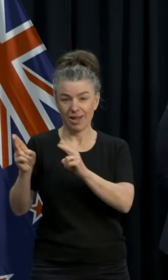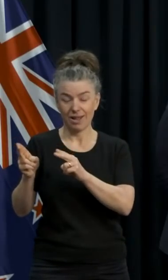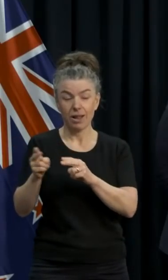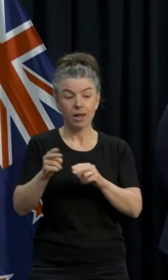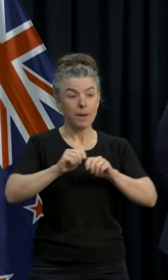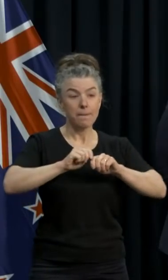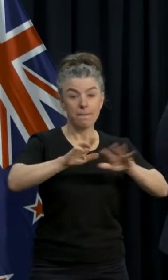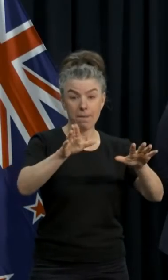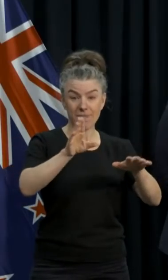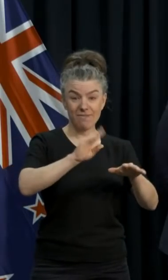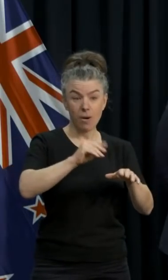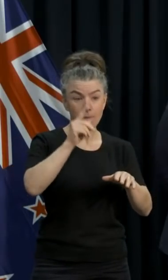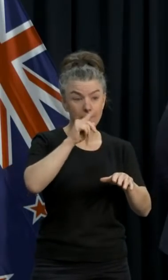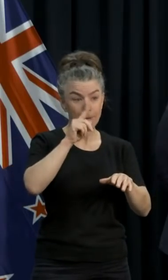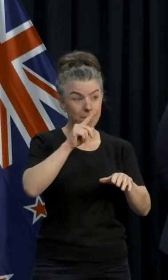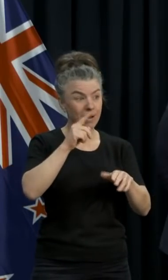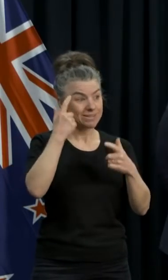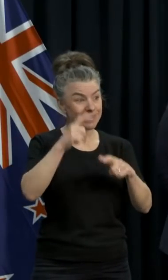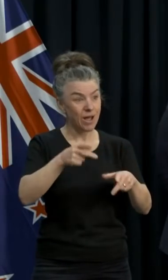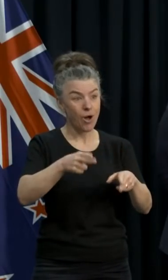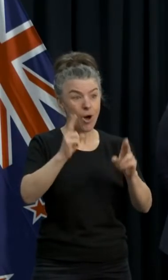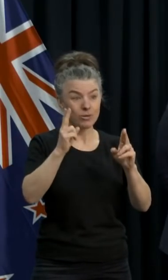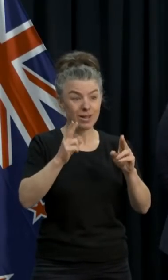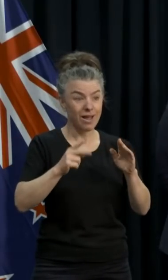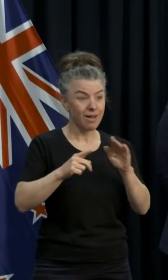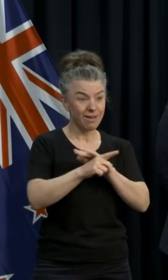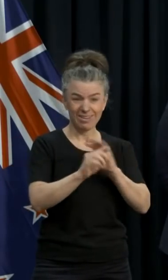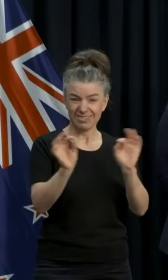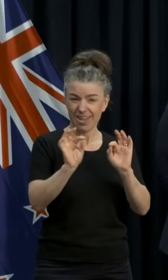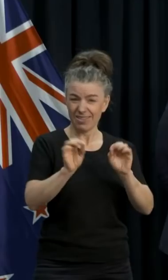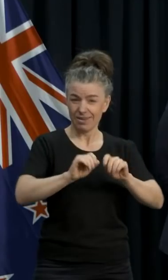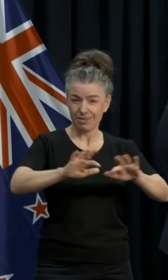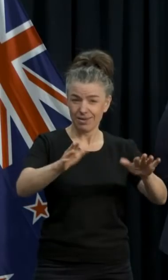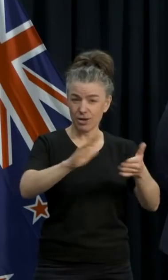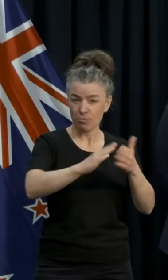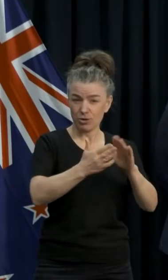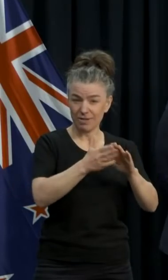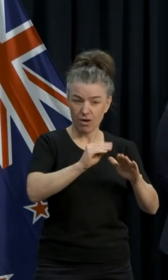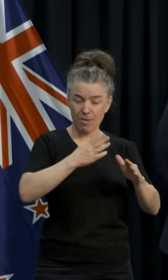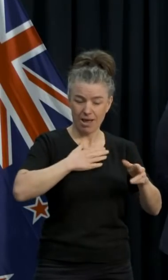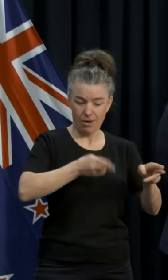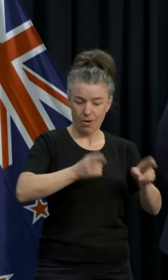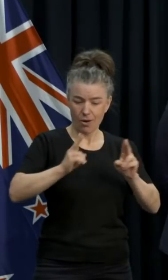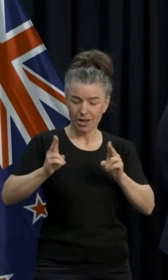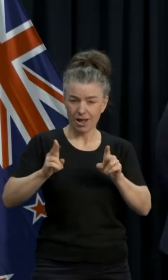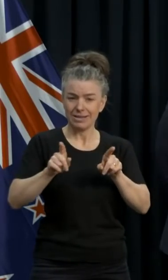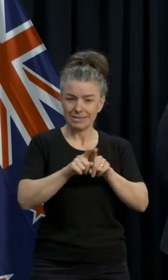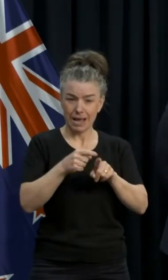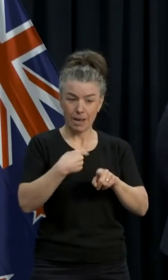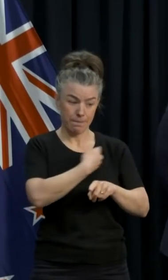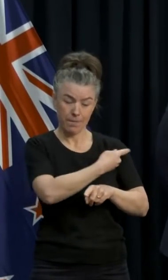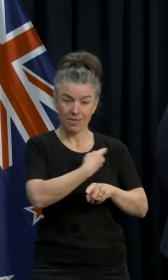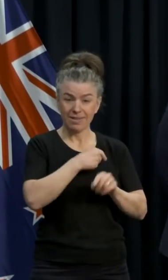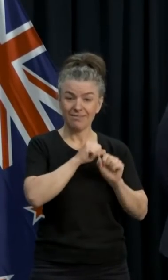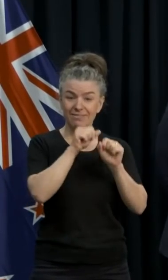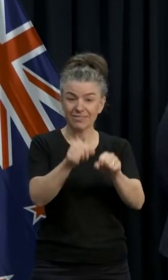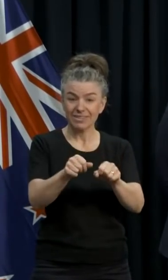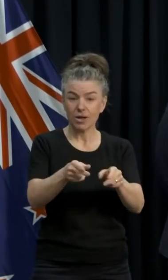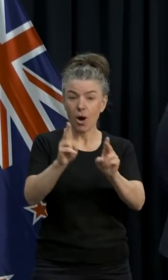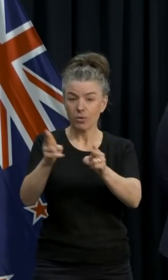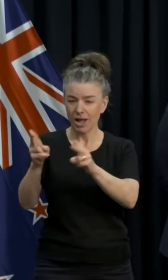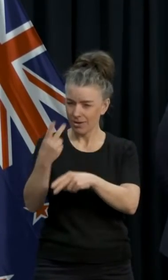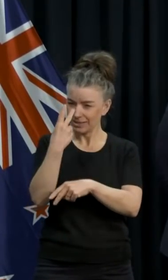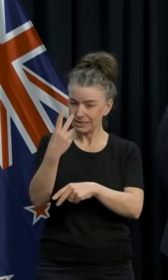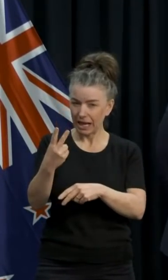coming out of those facilities. So I am confident, and this was reinforced by what the Minister and I saw this morning in terms of the training of